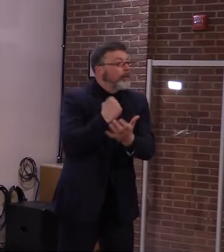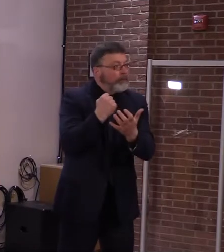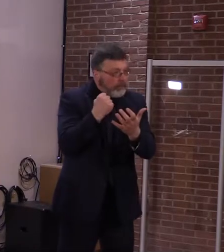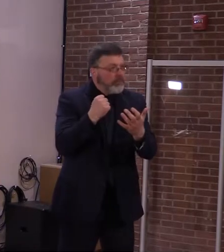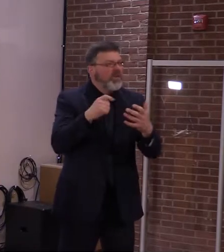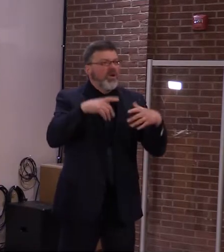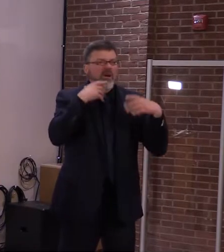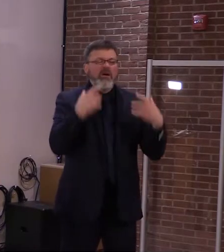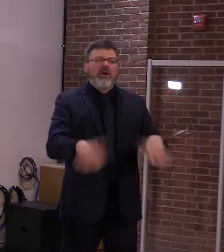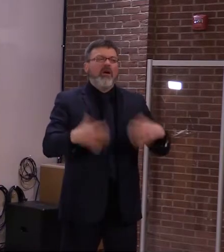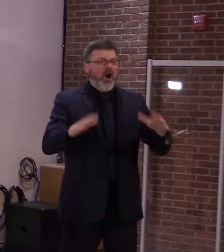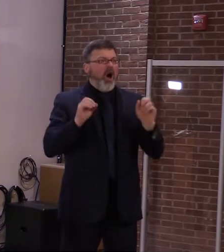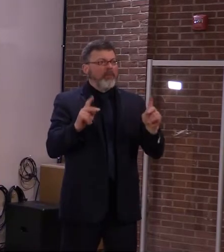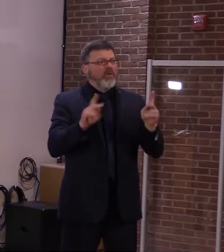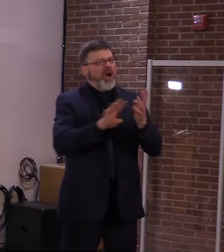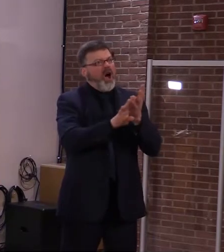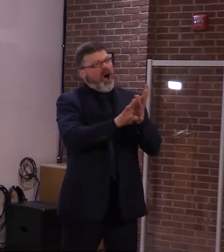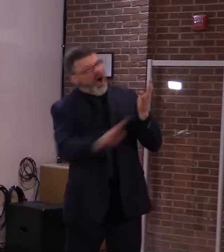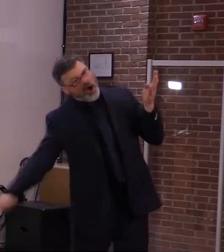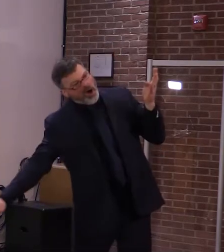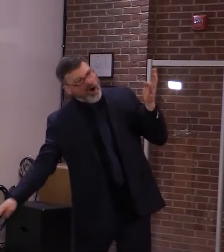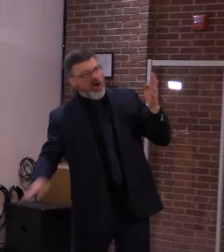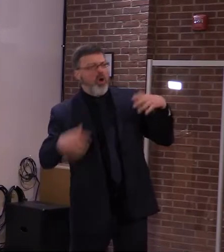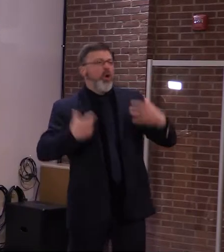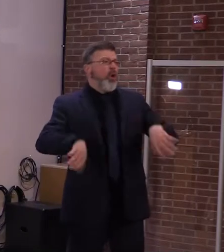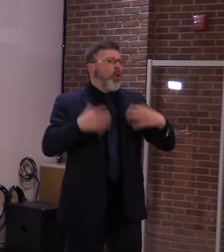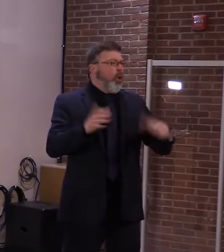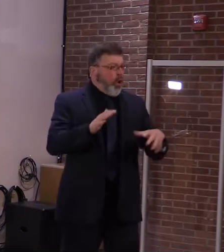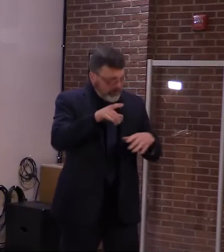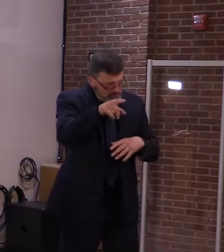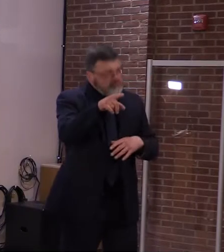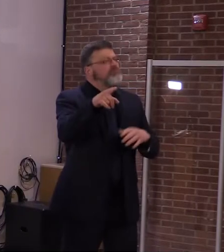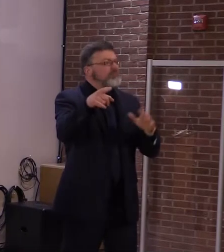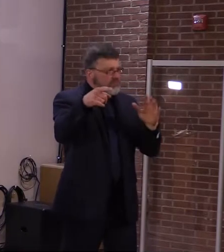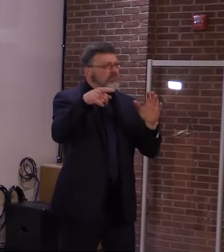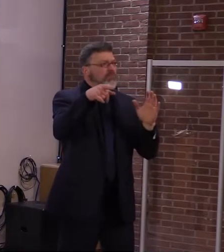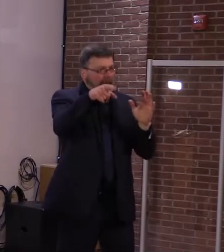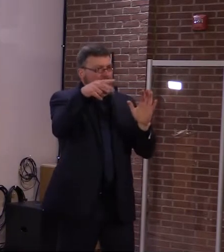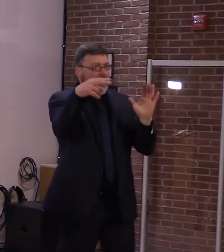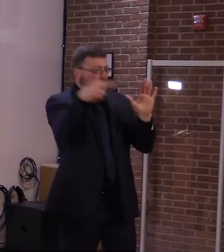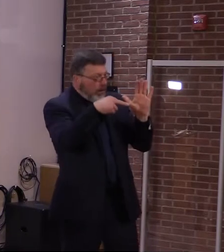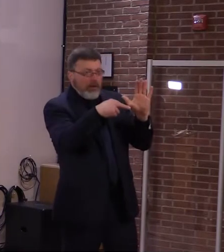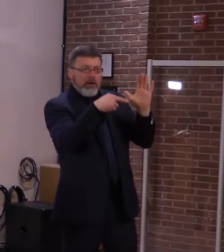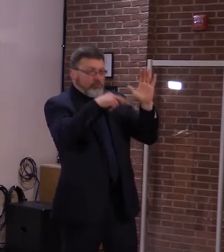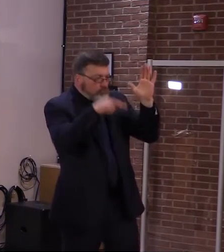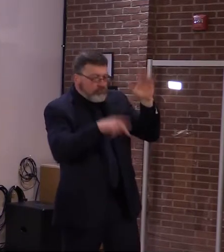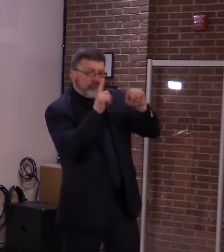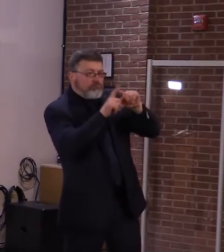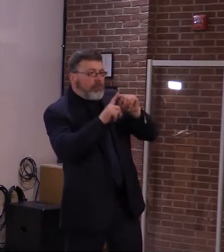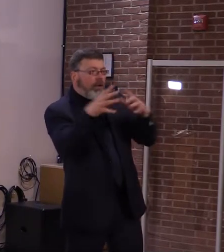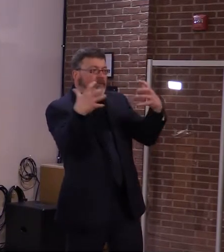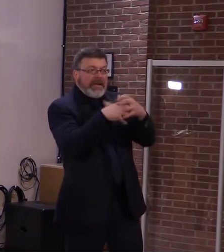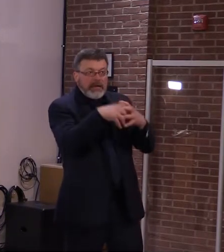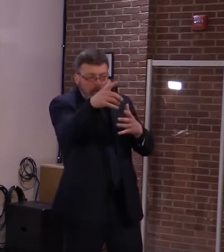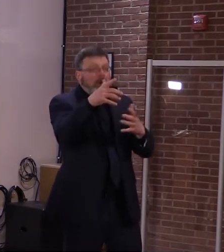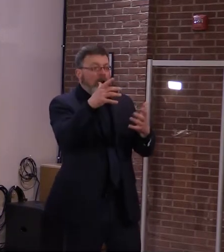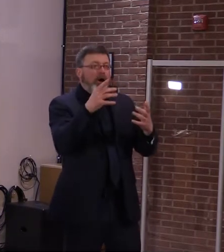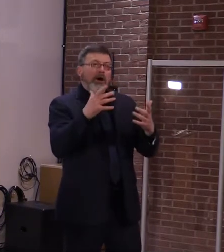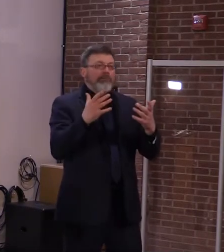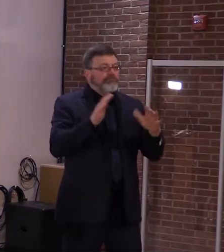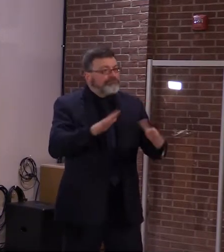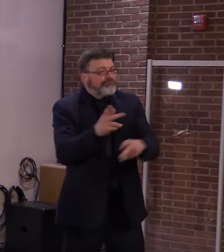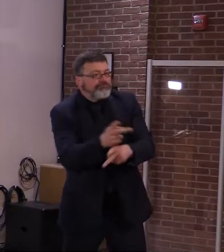our youth and spend the summer having some fun. Vermont After School has a full page, has